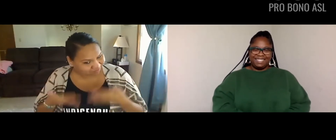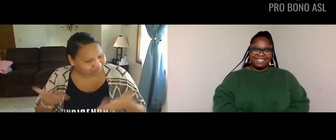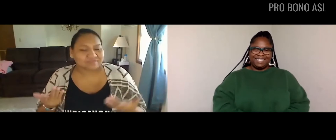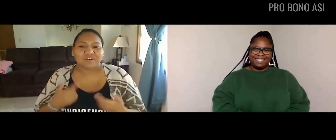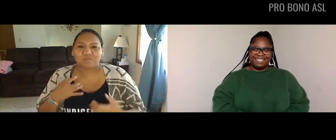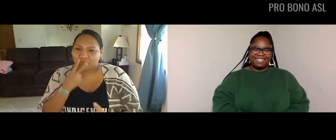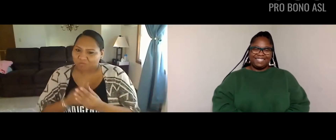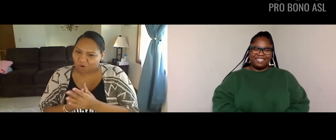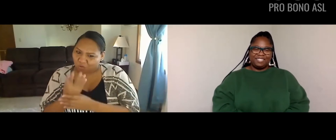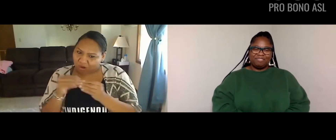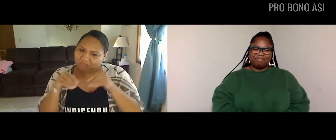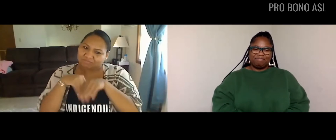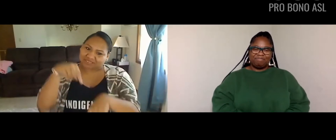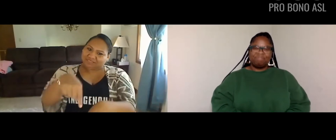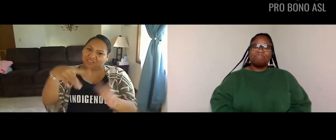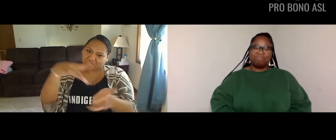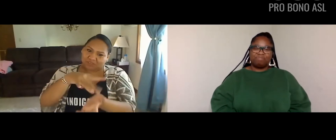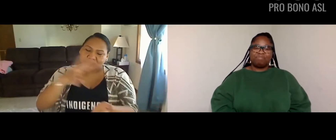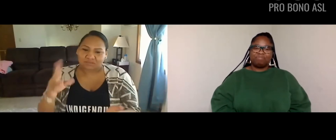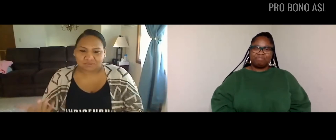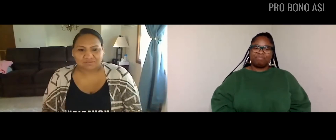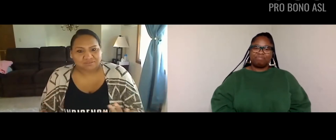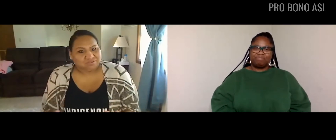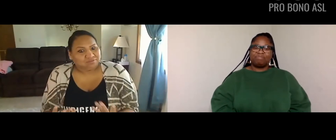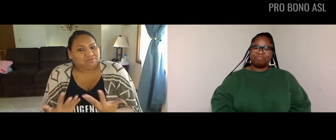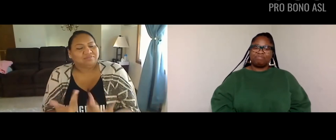Midwest. We need them more here.